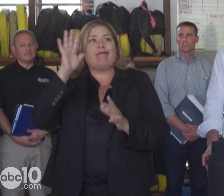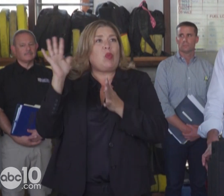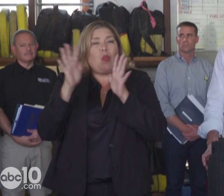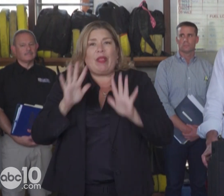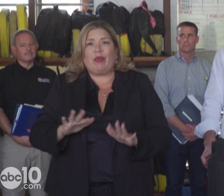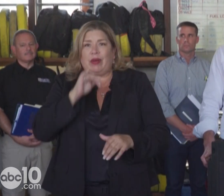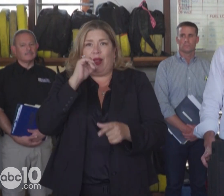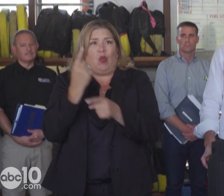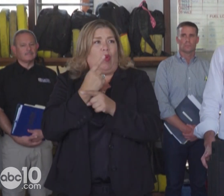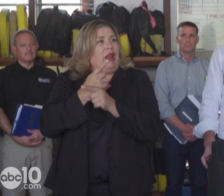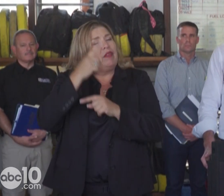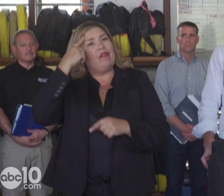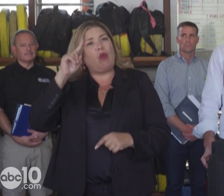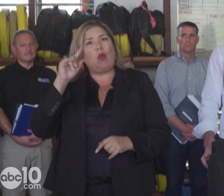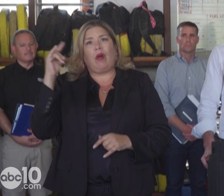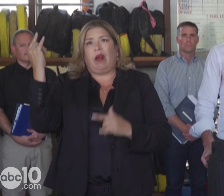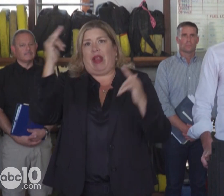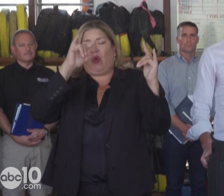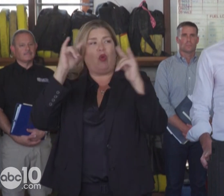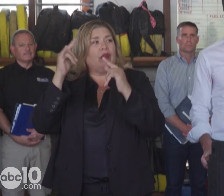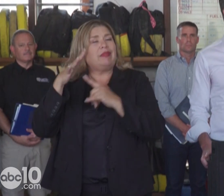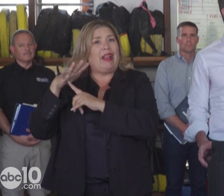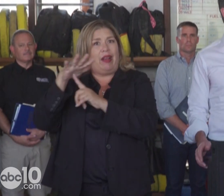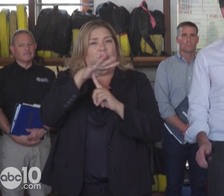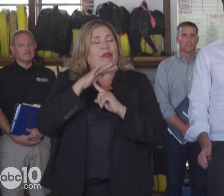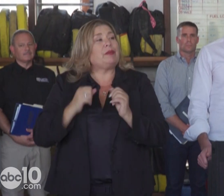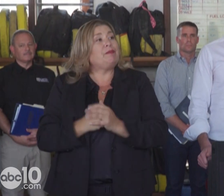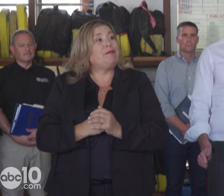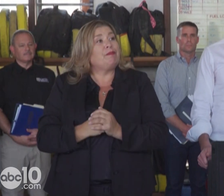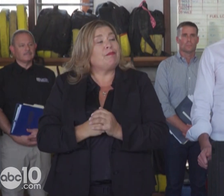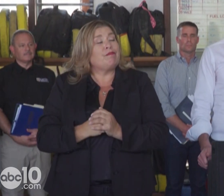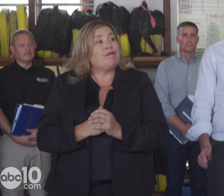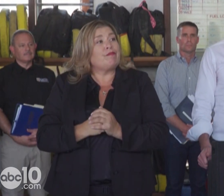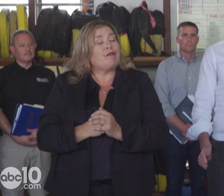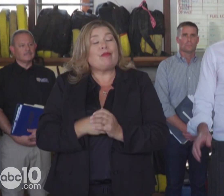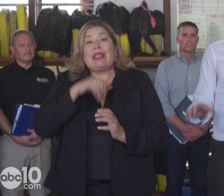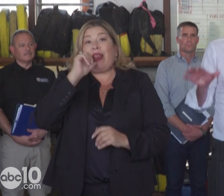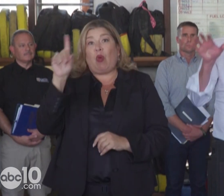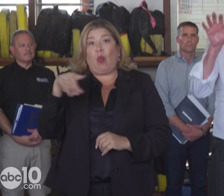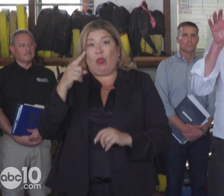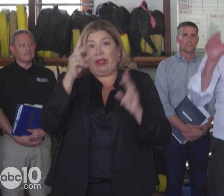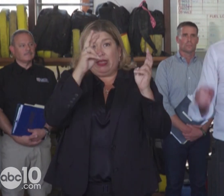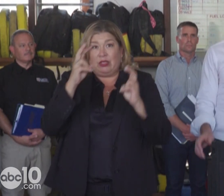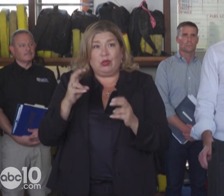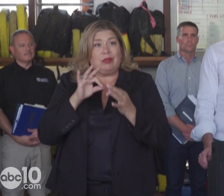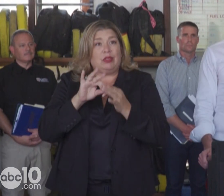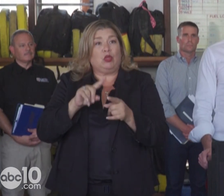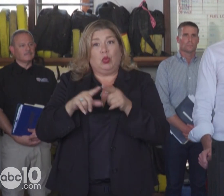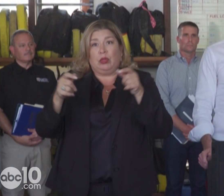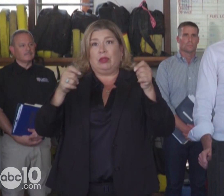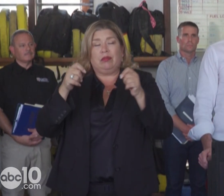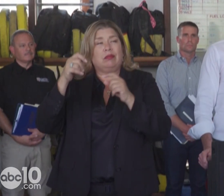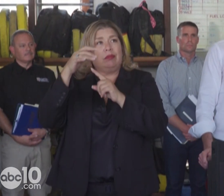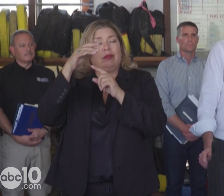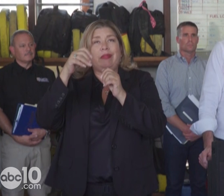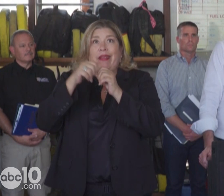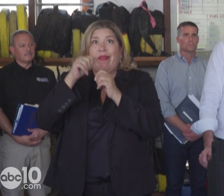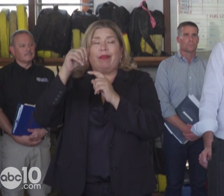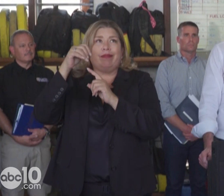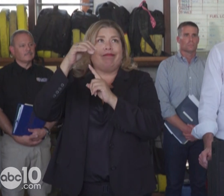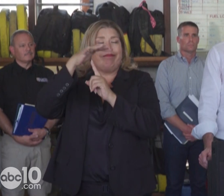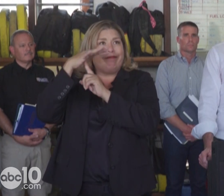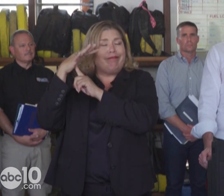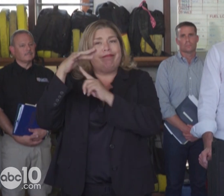appropriate for those aircraft. Not only the issues of suppression in the air related to